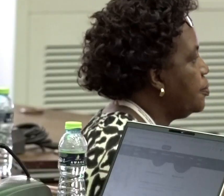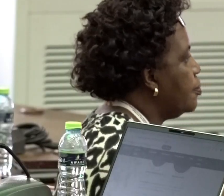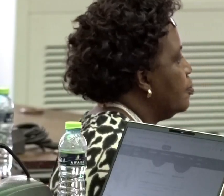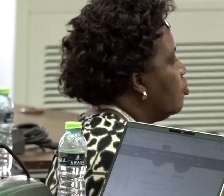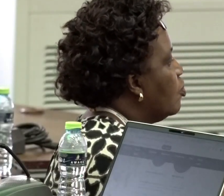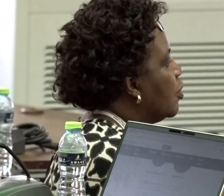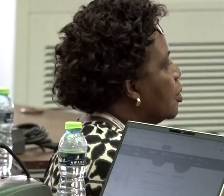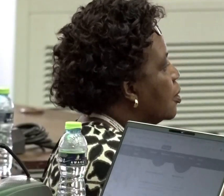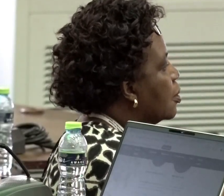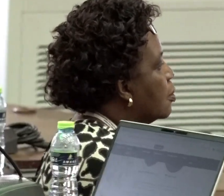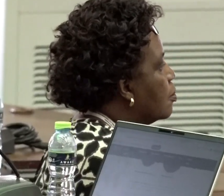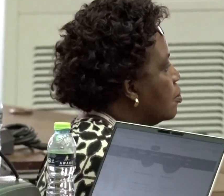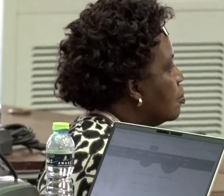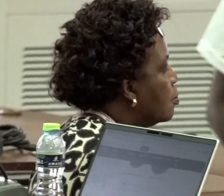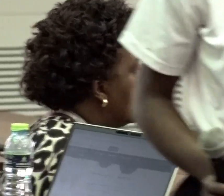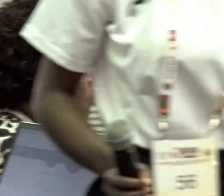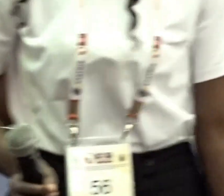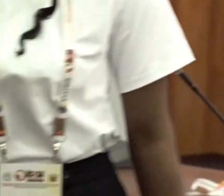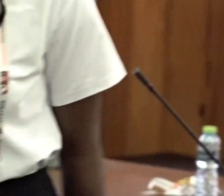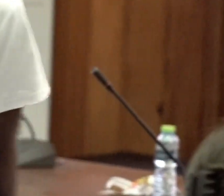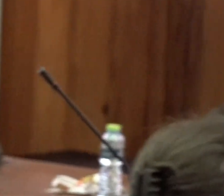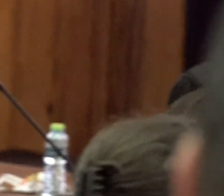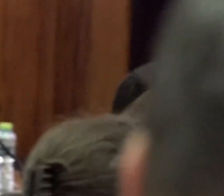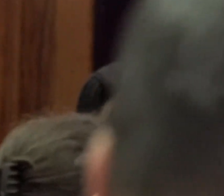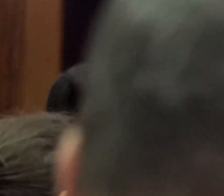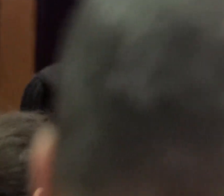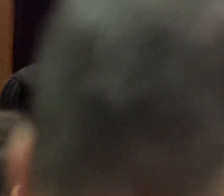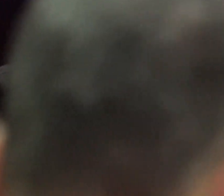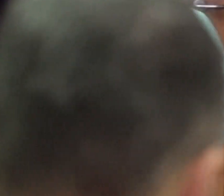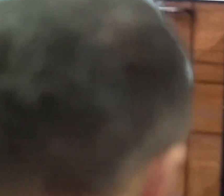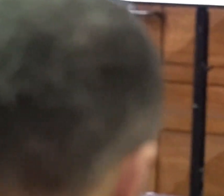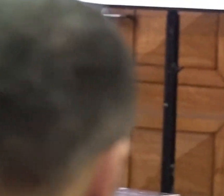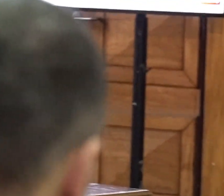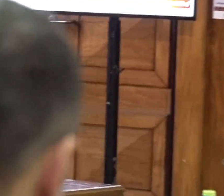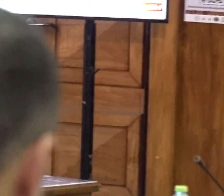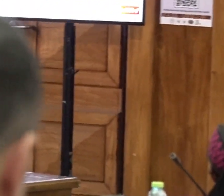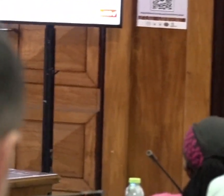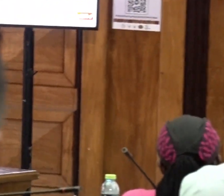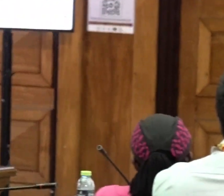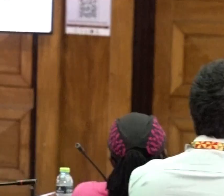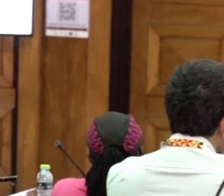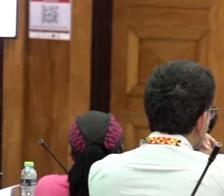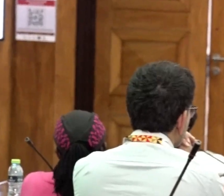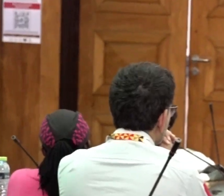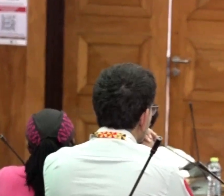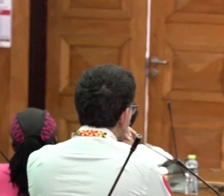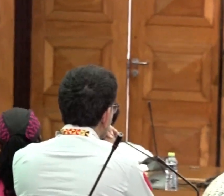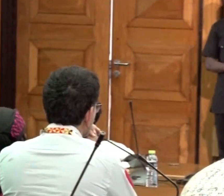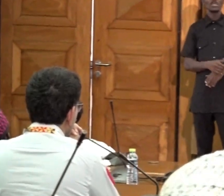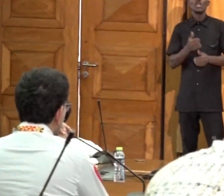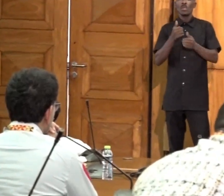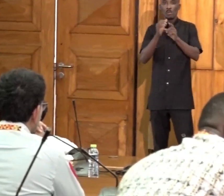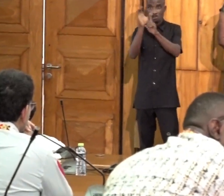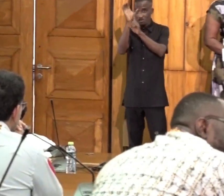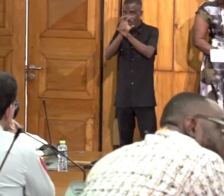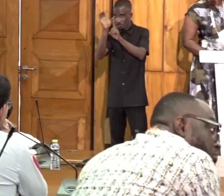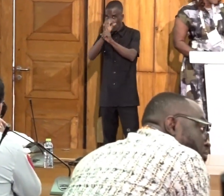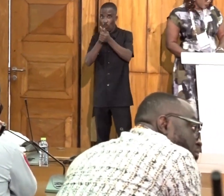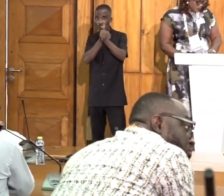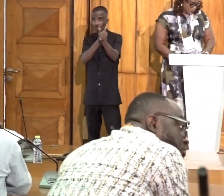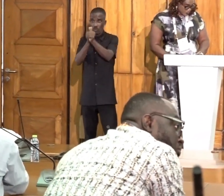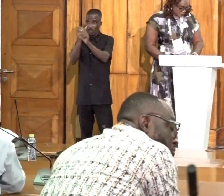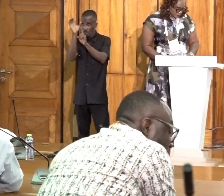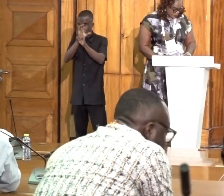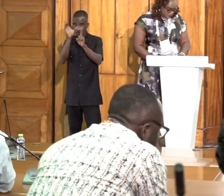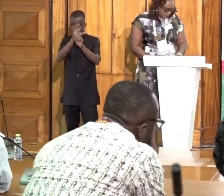will answer, I think you have touched two things. The first thing about Primo, yes, we are following up. So for any woman